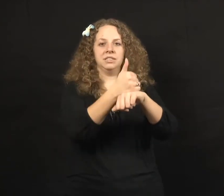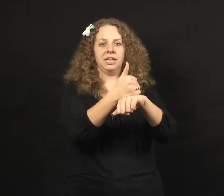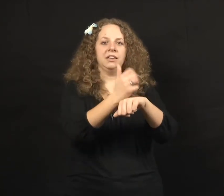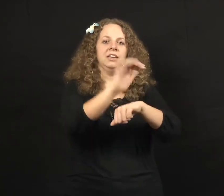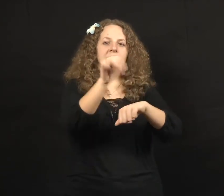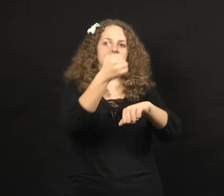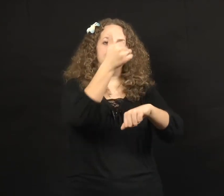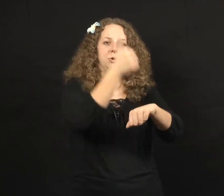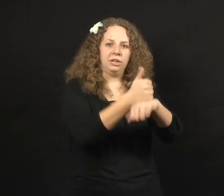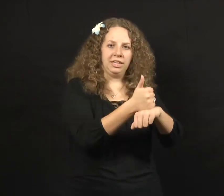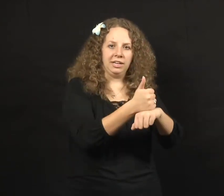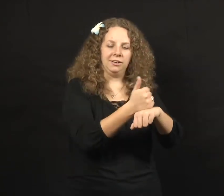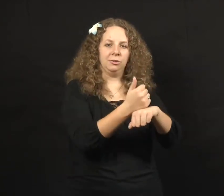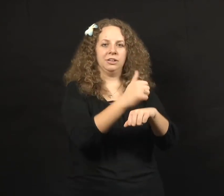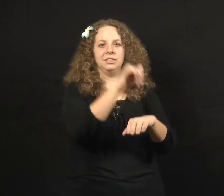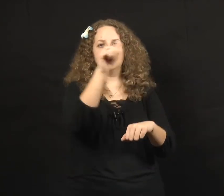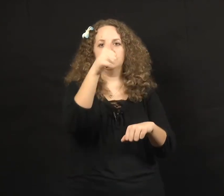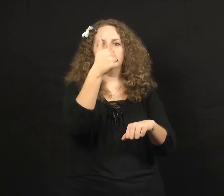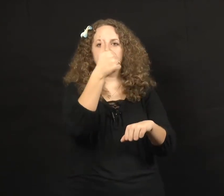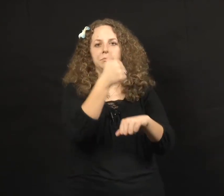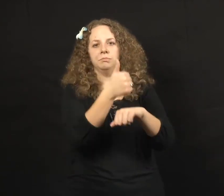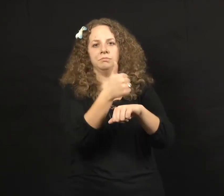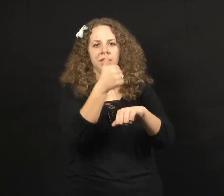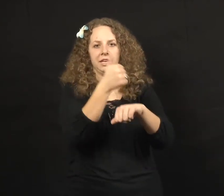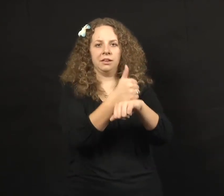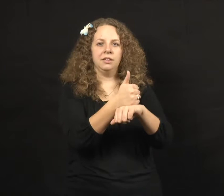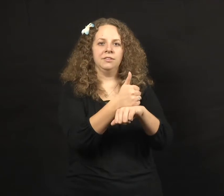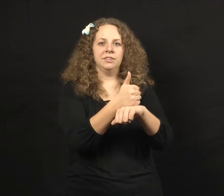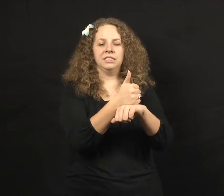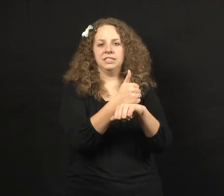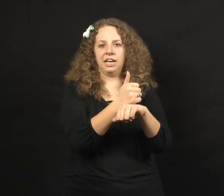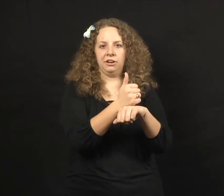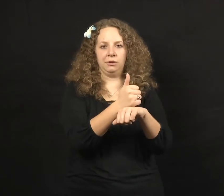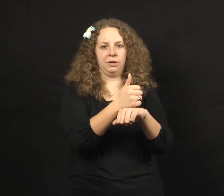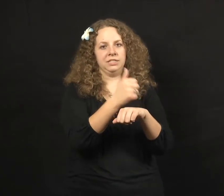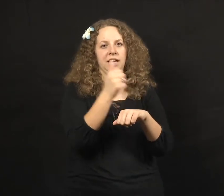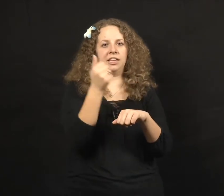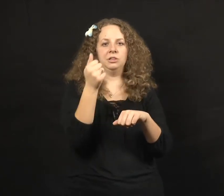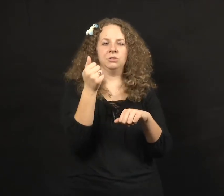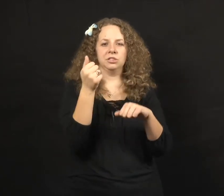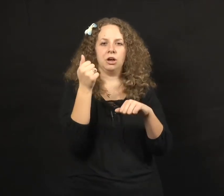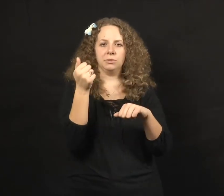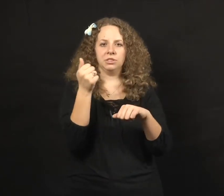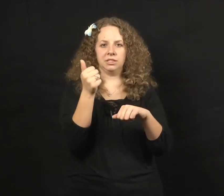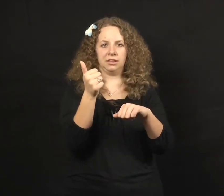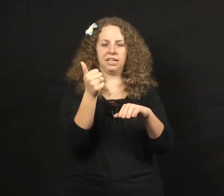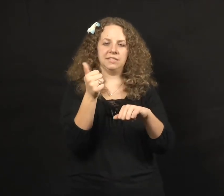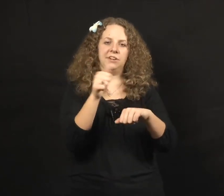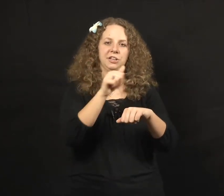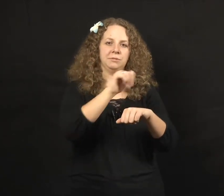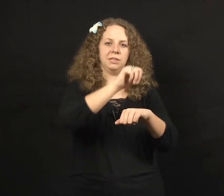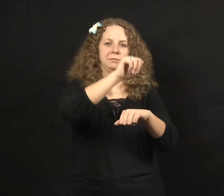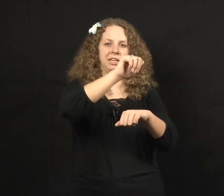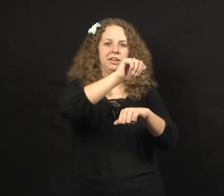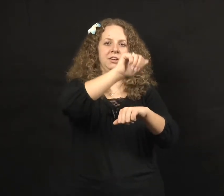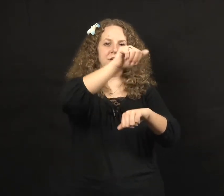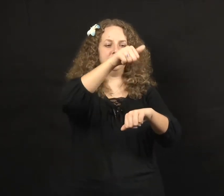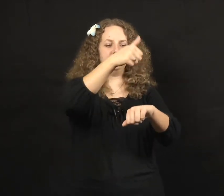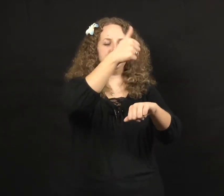like, it's put here, or it's like, this is the area where it's at. I can use this almost as a classifier sometimes. Like the tree is